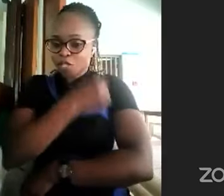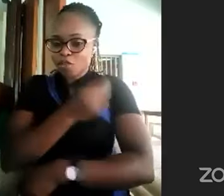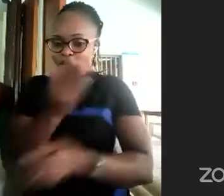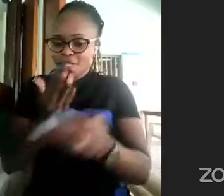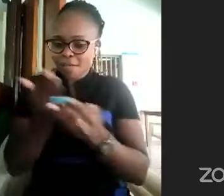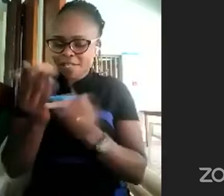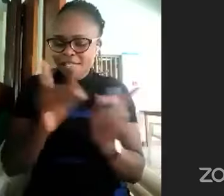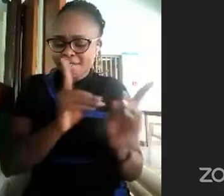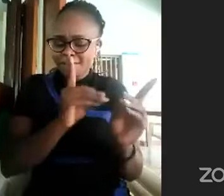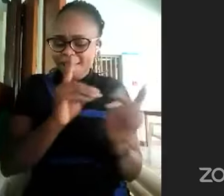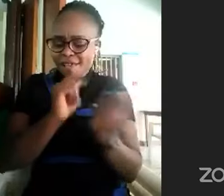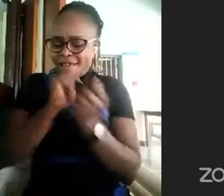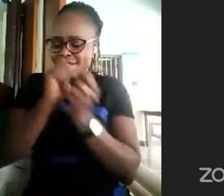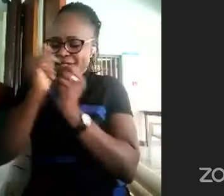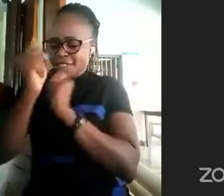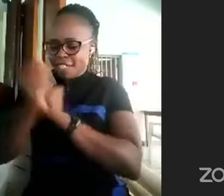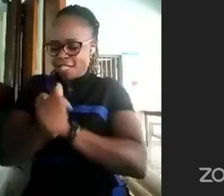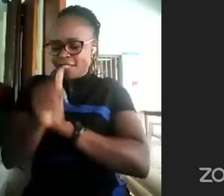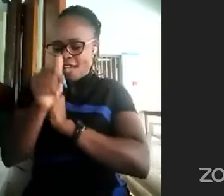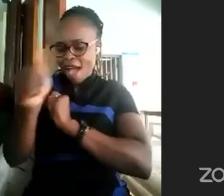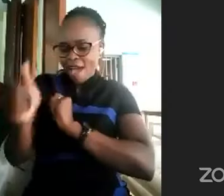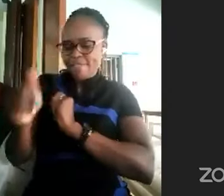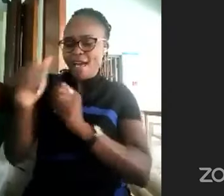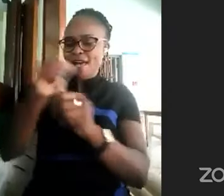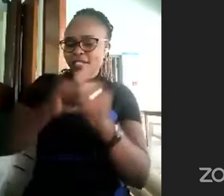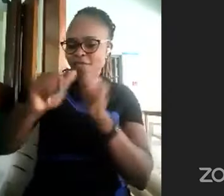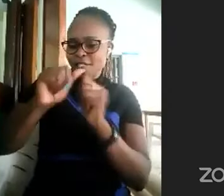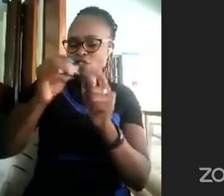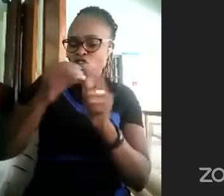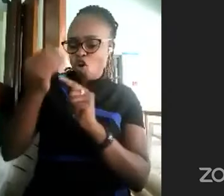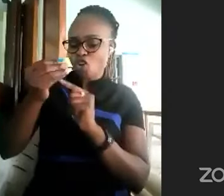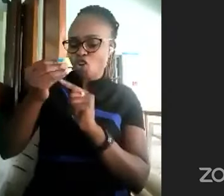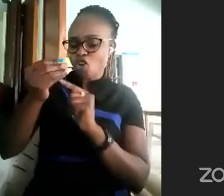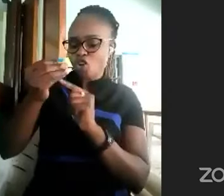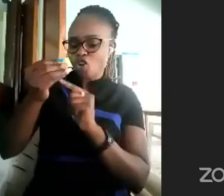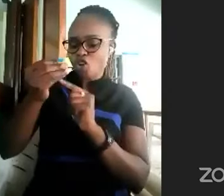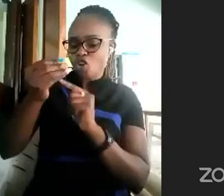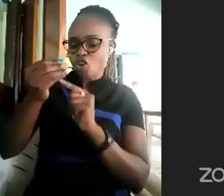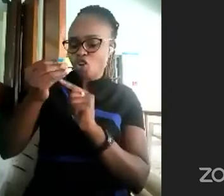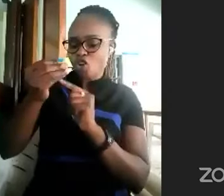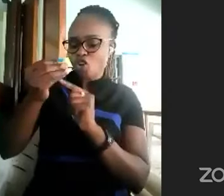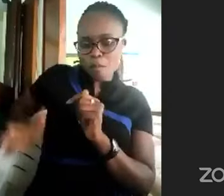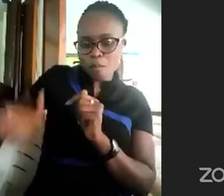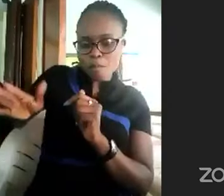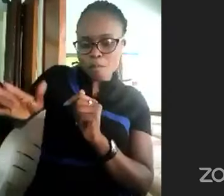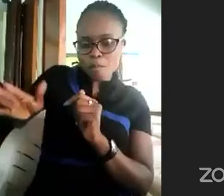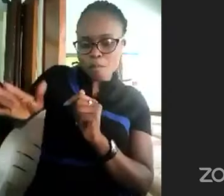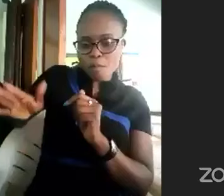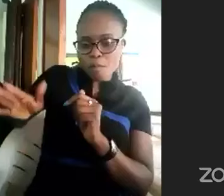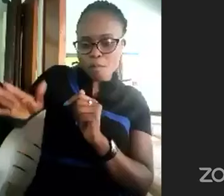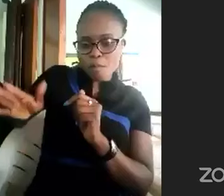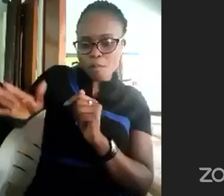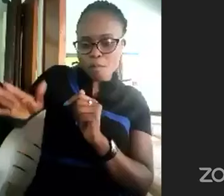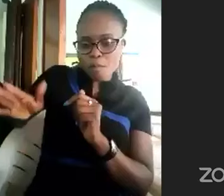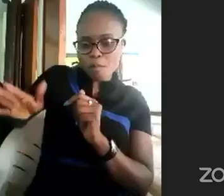And this way, you know, we know women with disabilities or individuals with disabilities require specialized care through